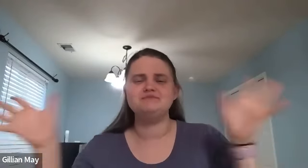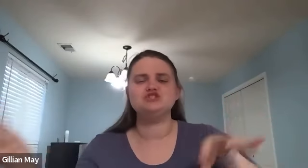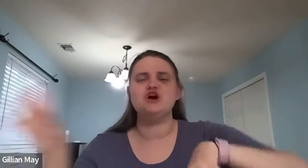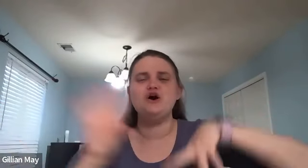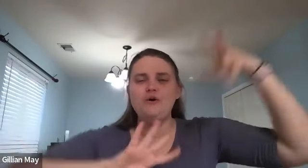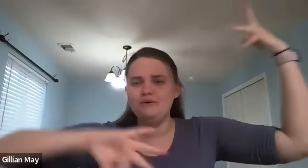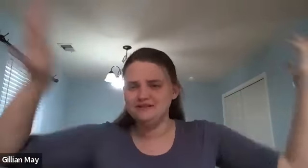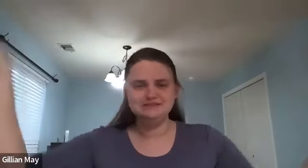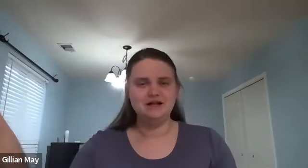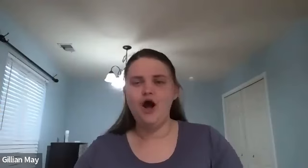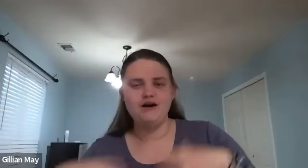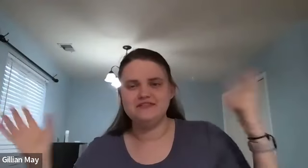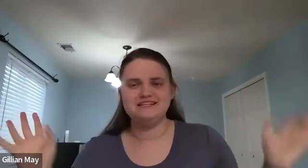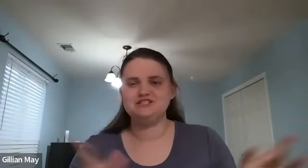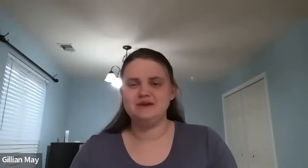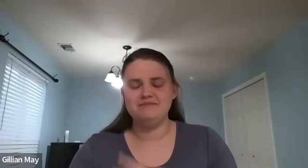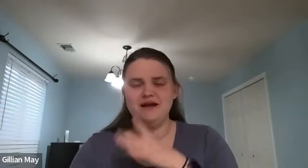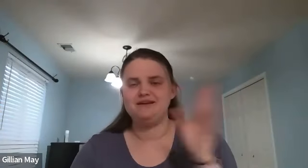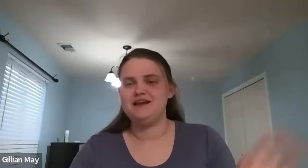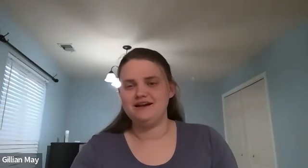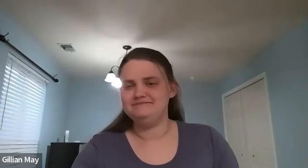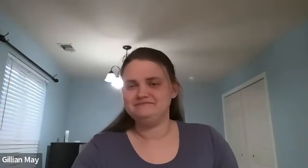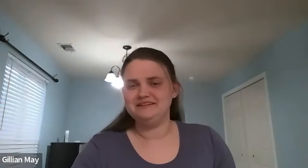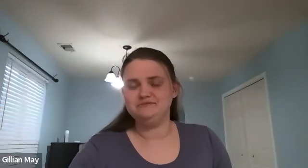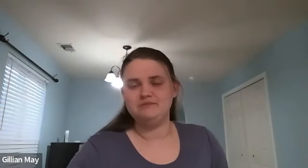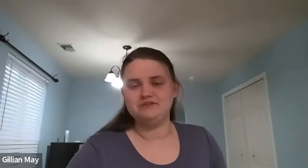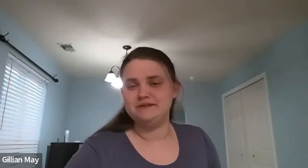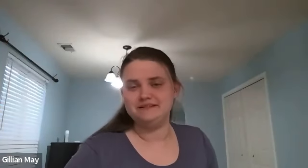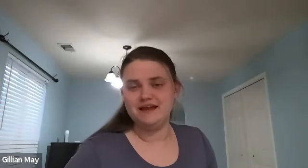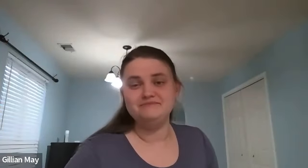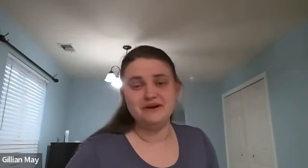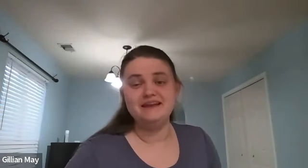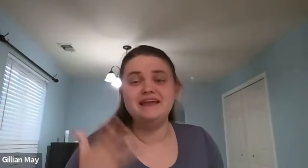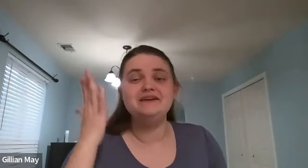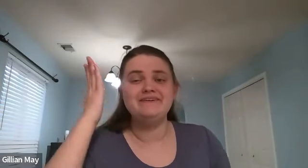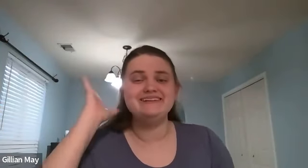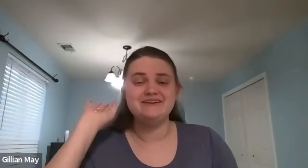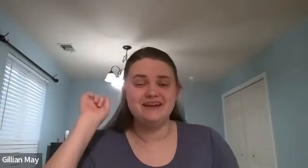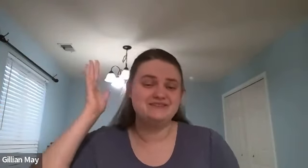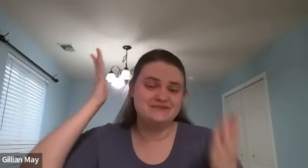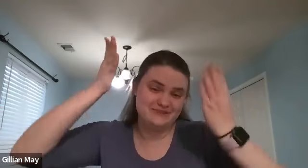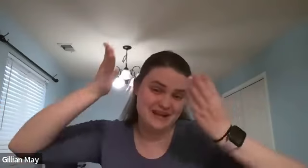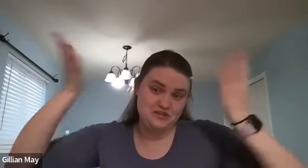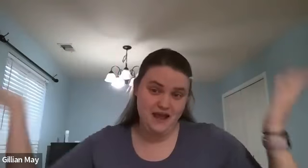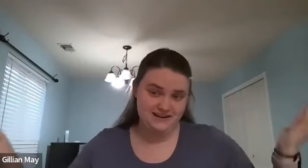just so off that it's just I cannot properly speak tonight. But anyways, okay, so Miss Monet, you had a